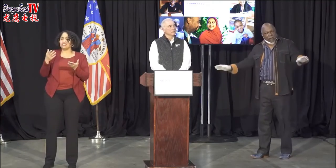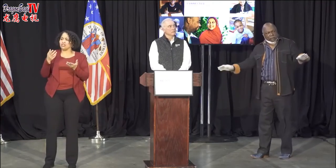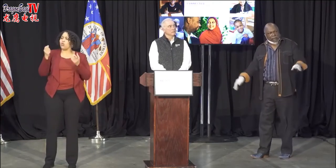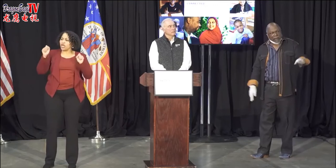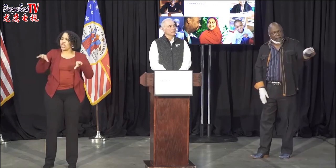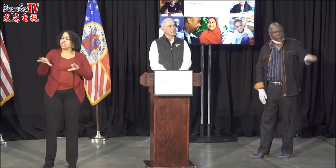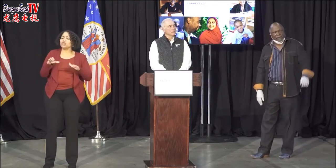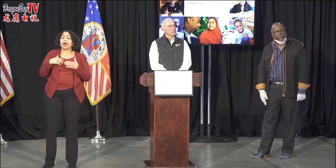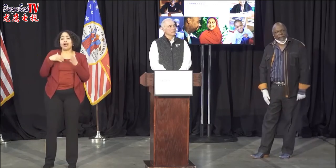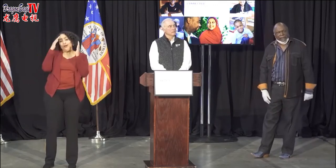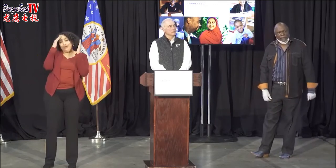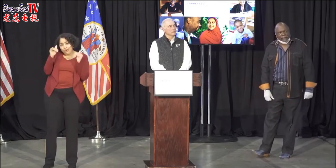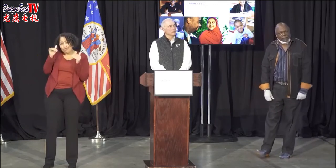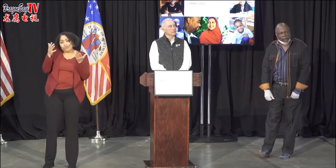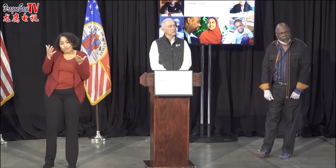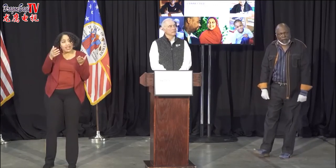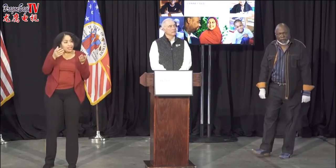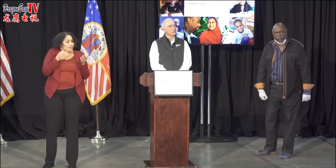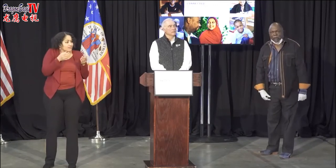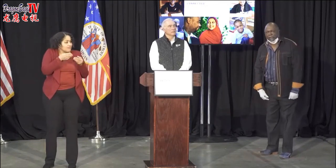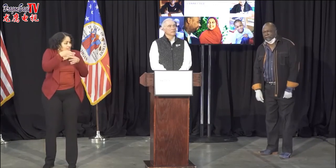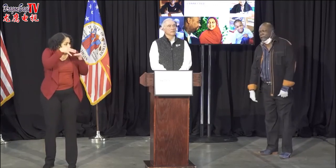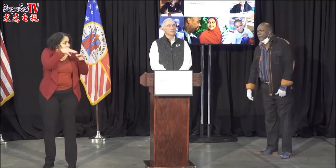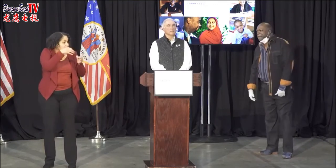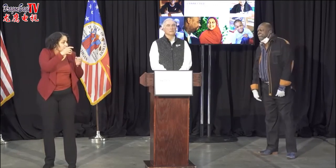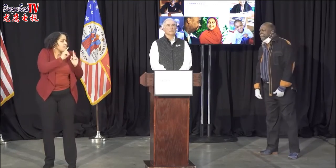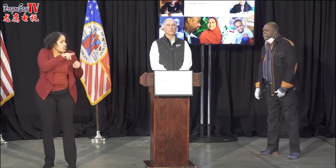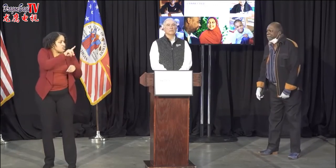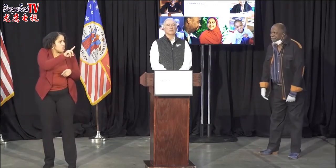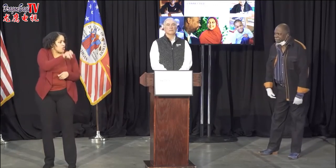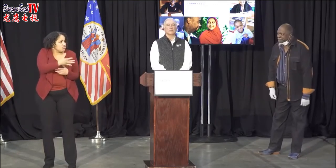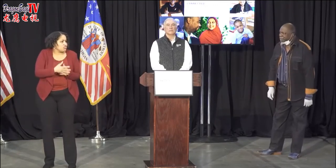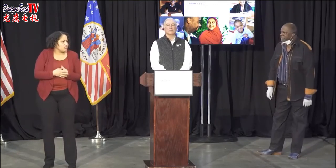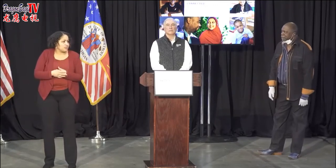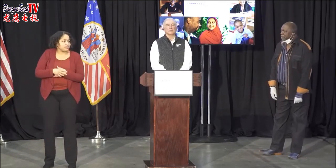can do. So I hope that kind of touches your question.